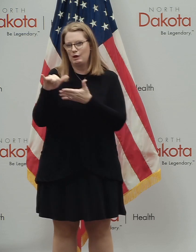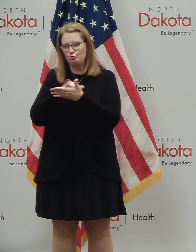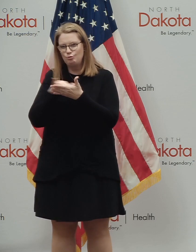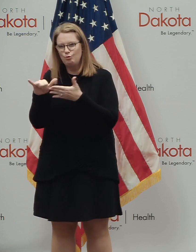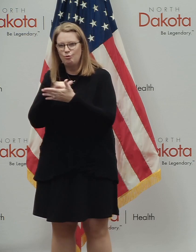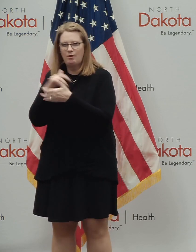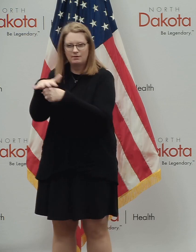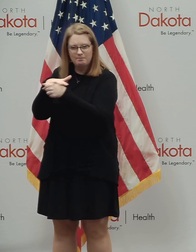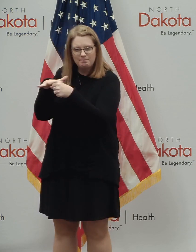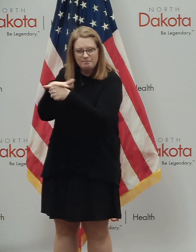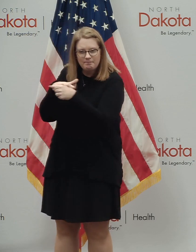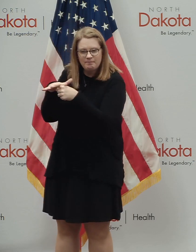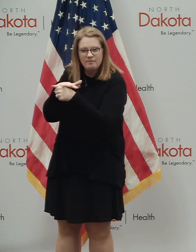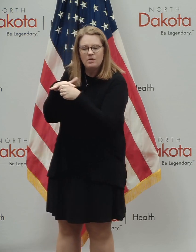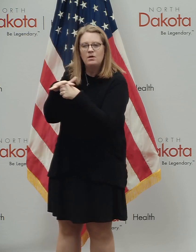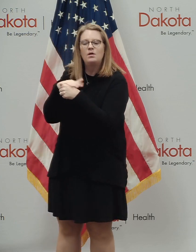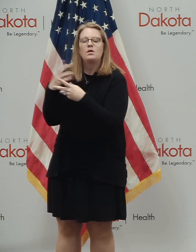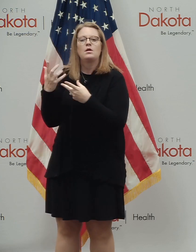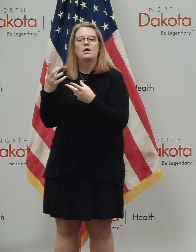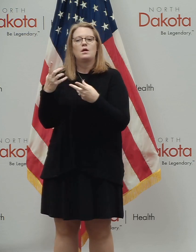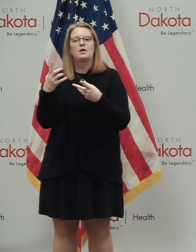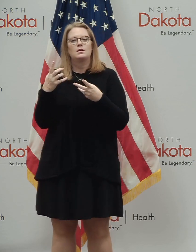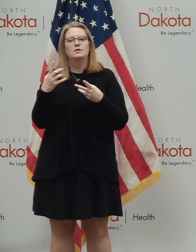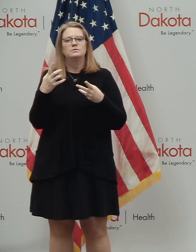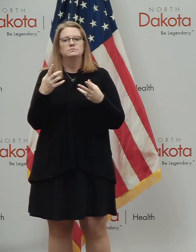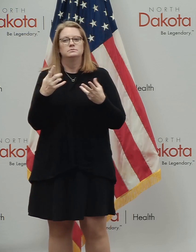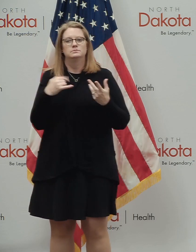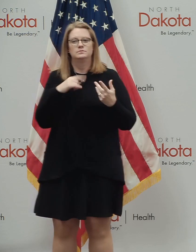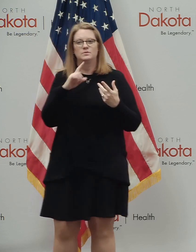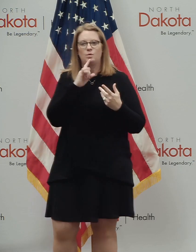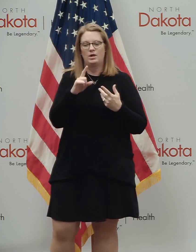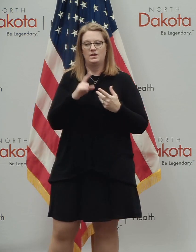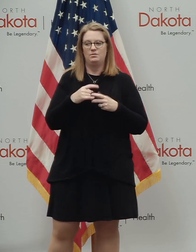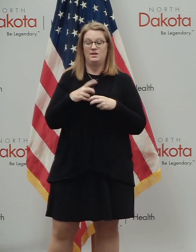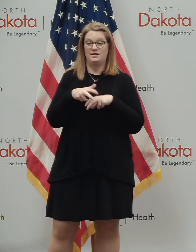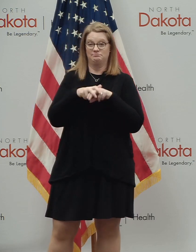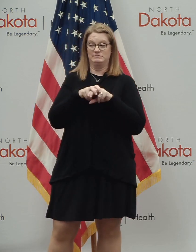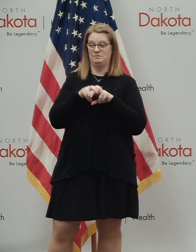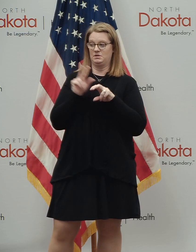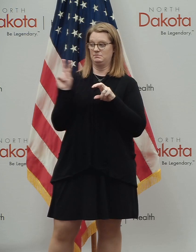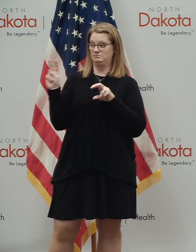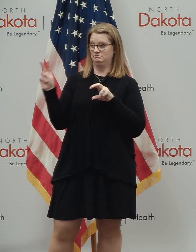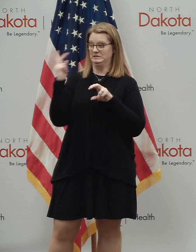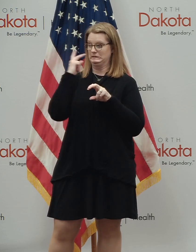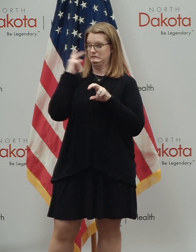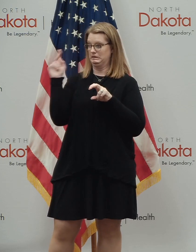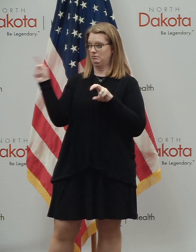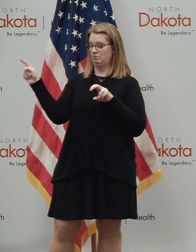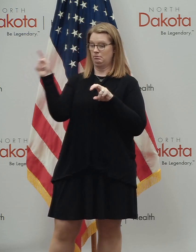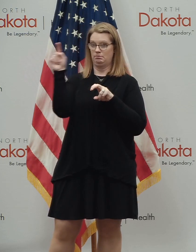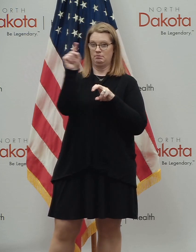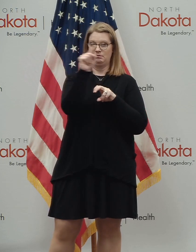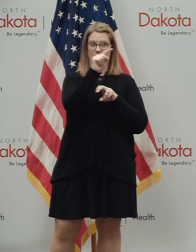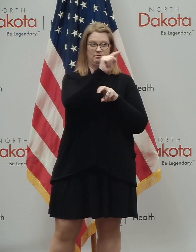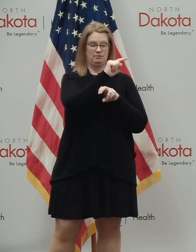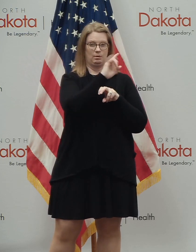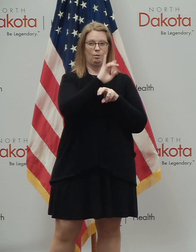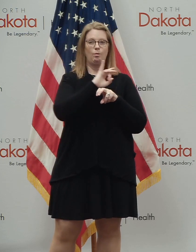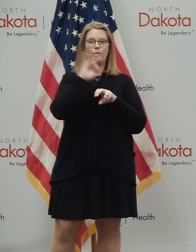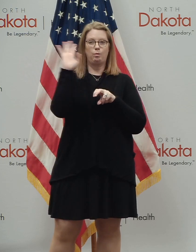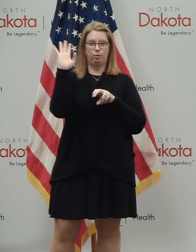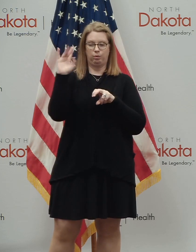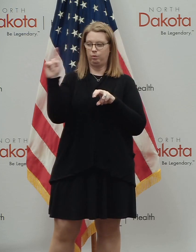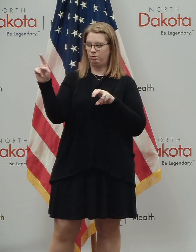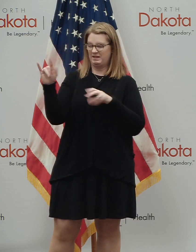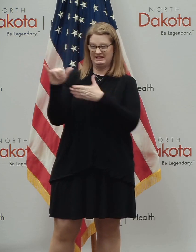metro area. And we watched from afar in our country where we saw the devastation there,